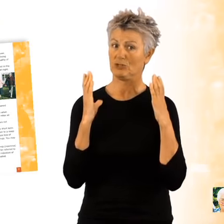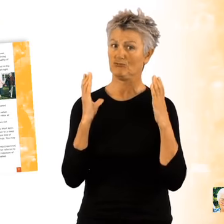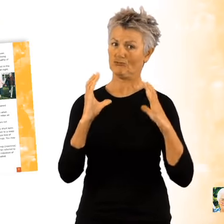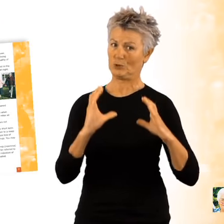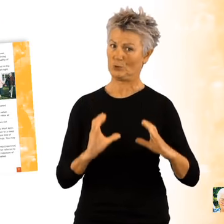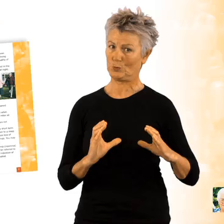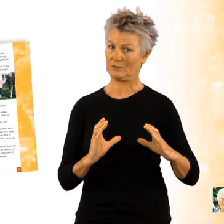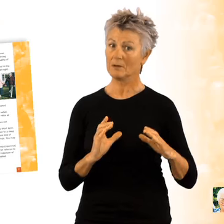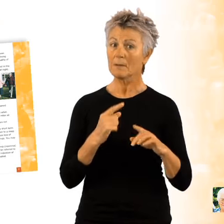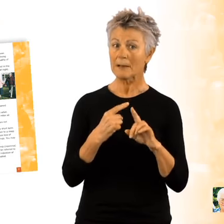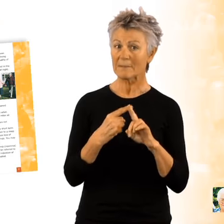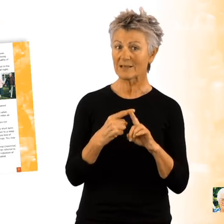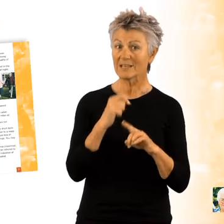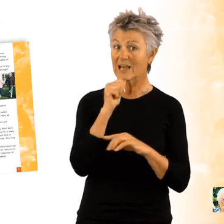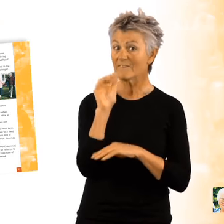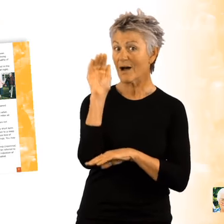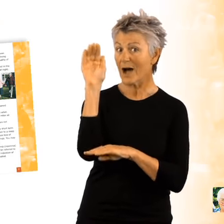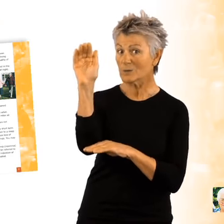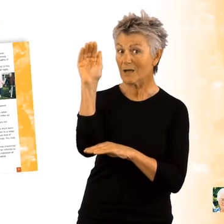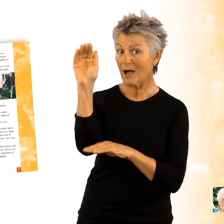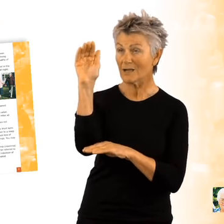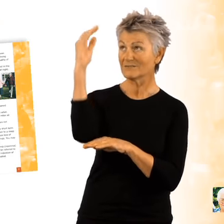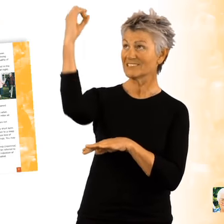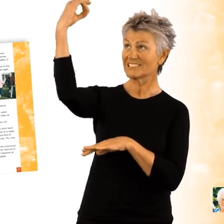sunlight can improve the quality of your sleep.